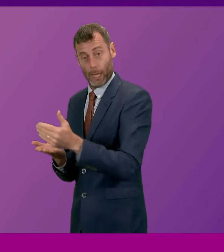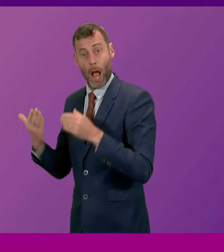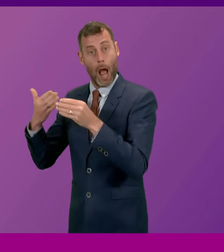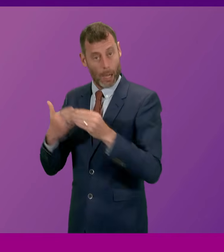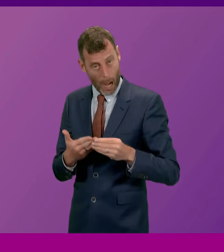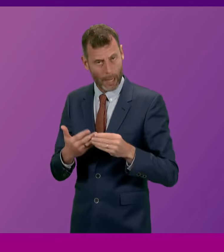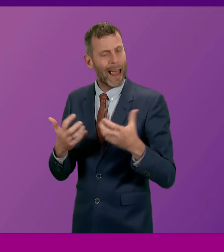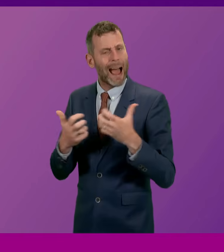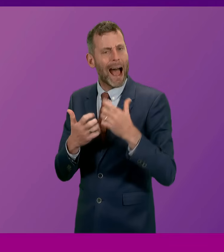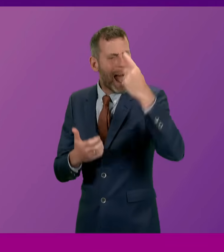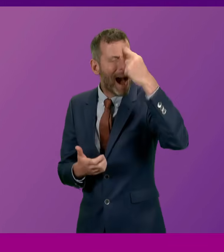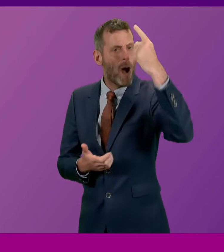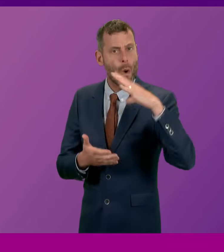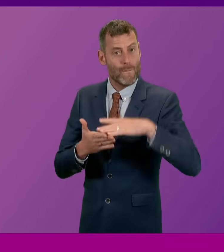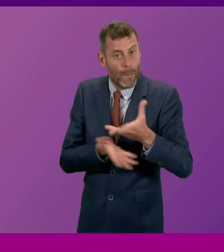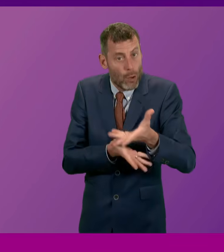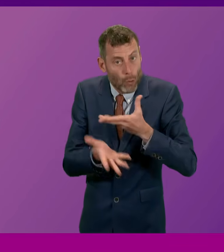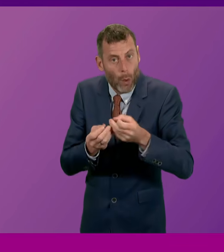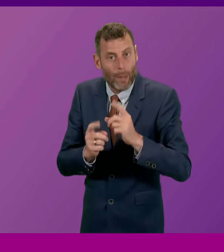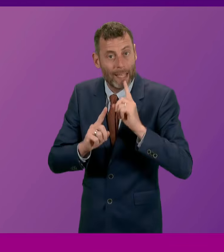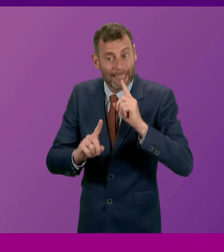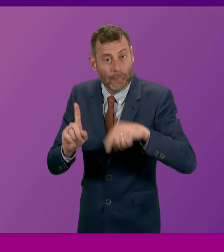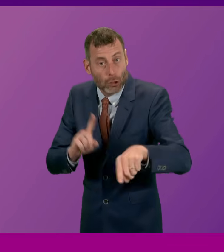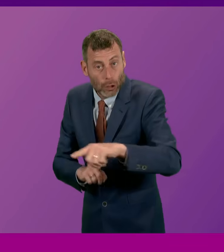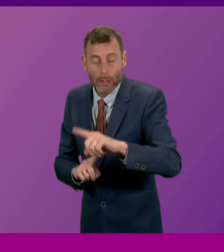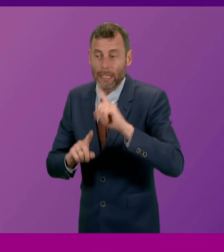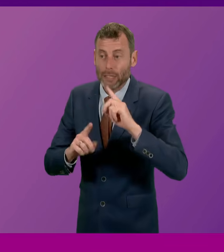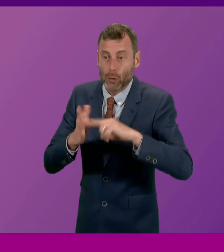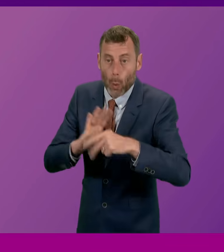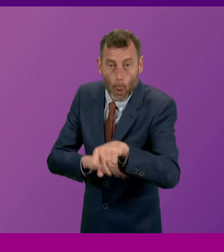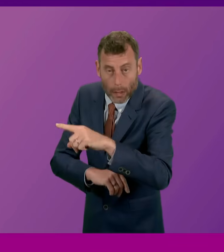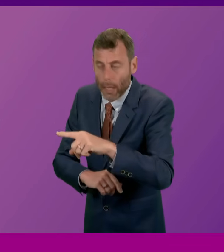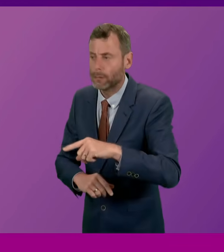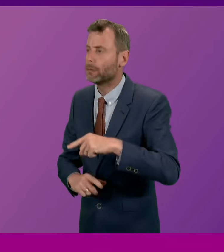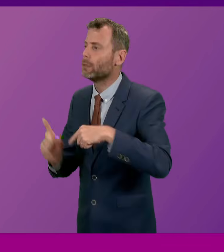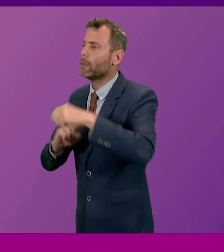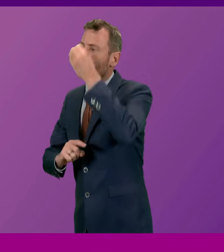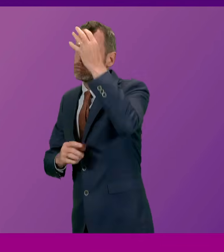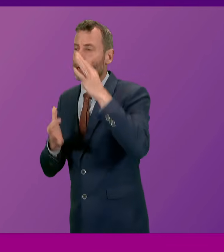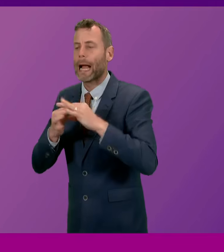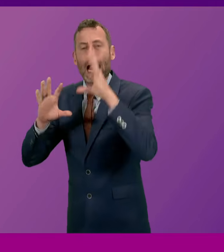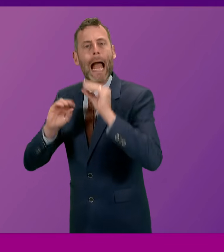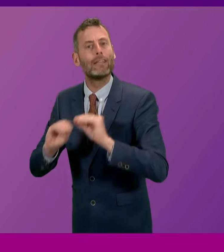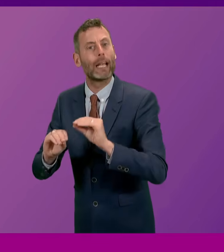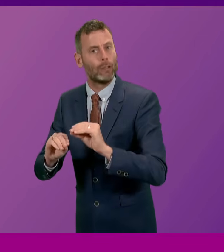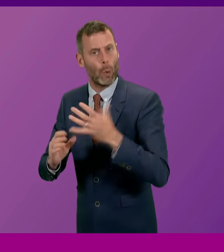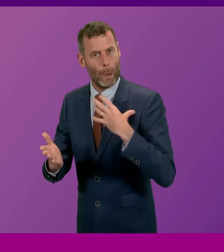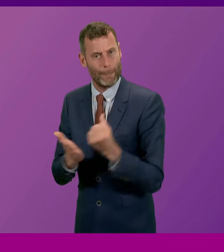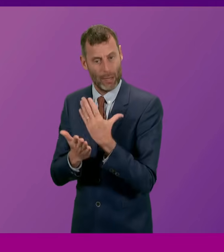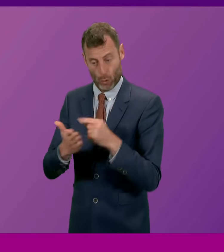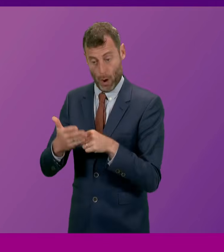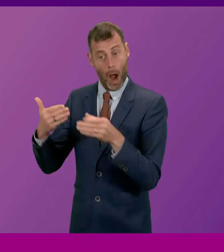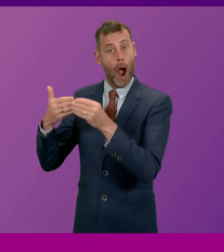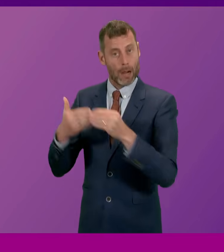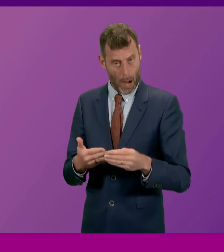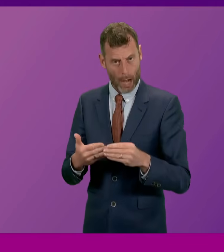teaching profession and other stakeholders in the world of education to make sure that it's effective and necessary to